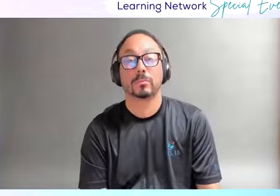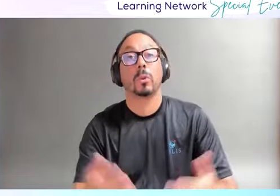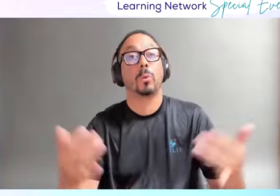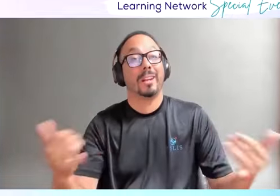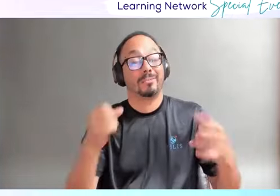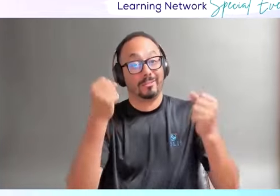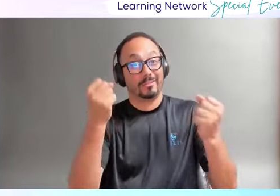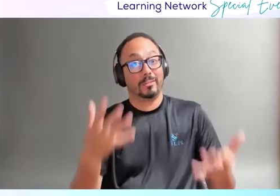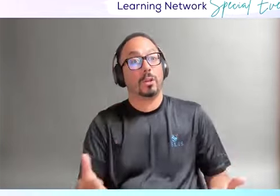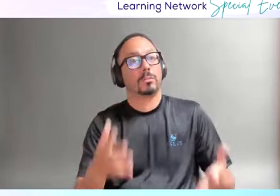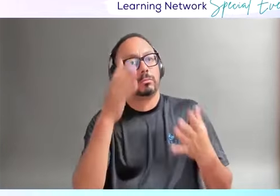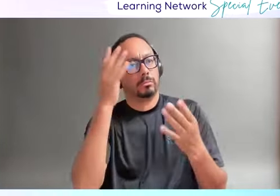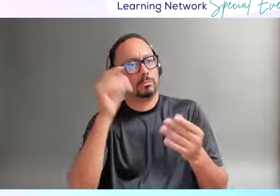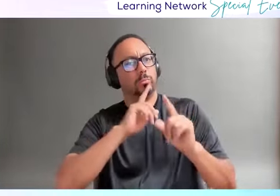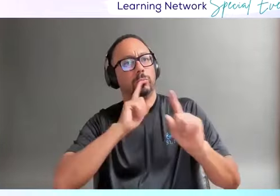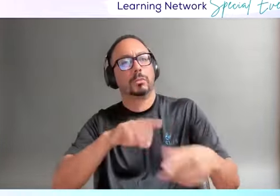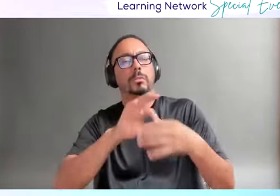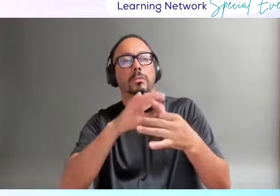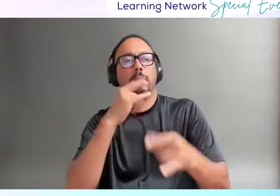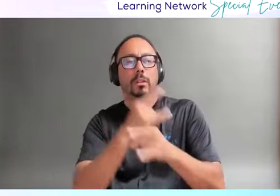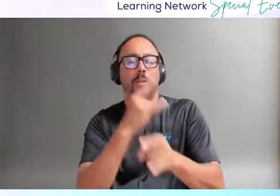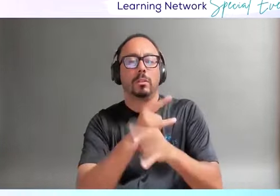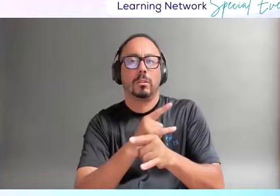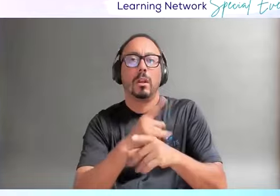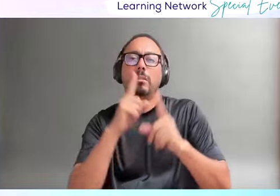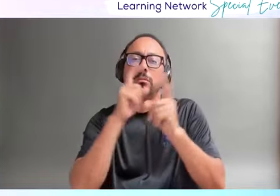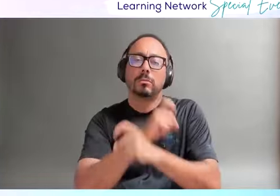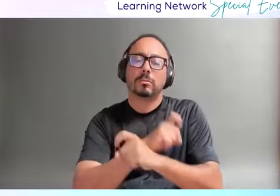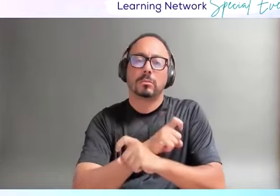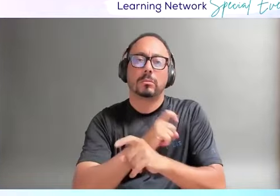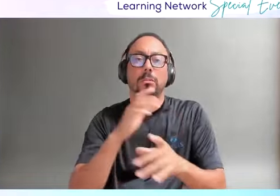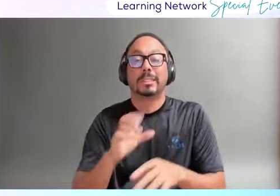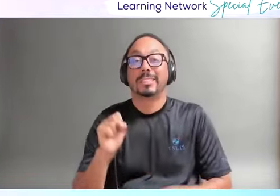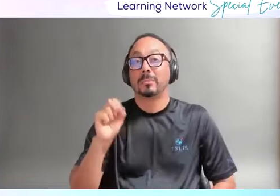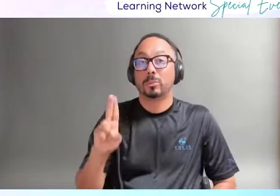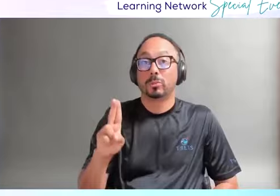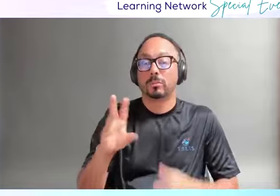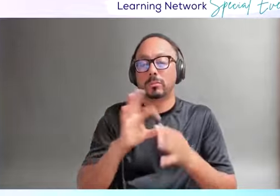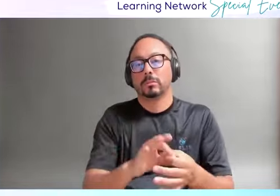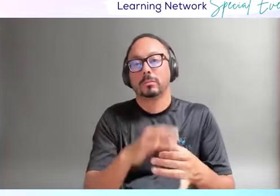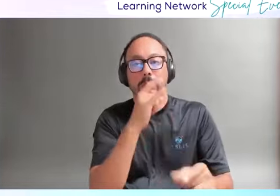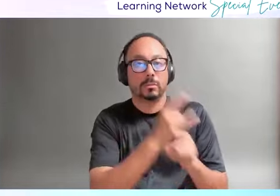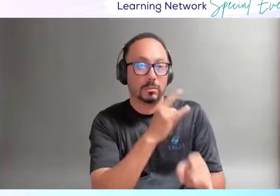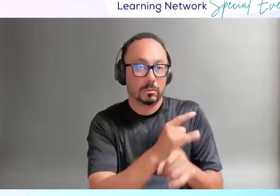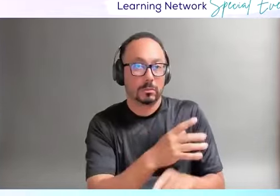really illustrate the complexities of this relationship between substance use in the case of alcohol and